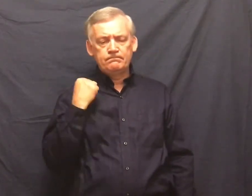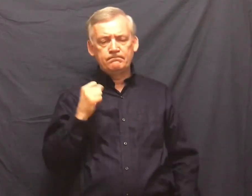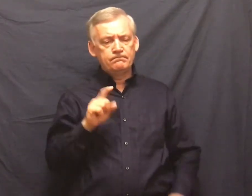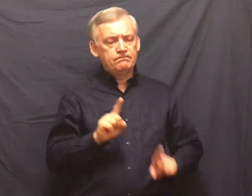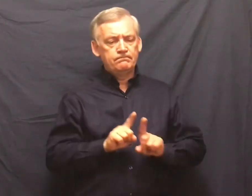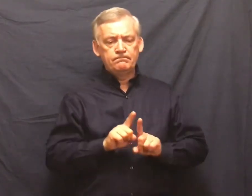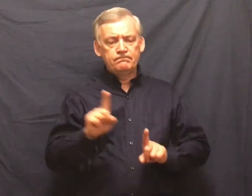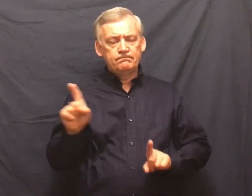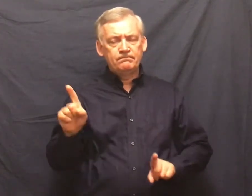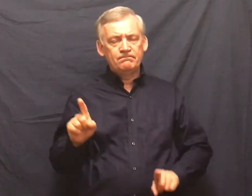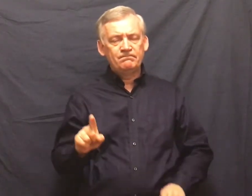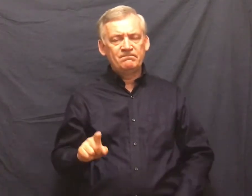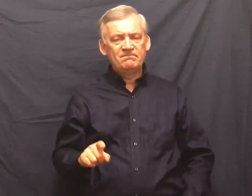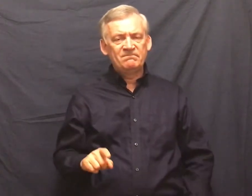I knowed it, Lenny cried.